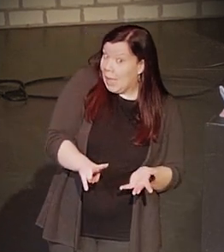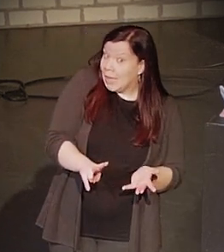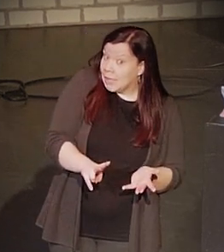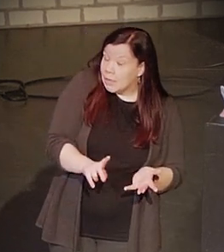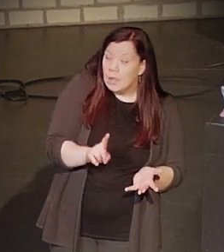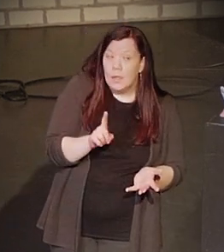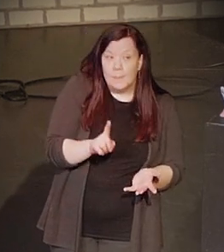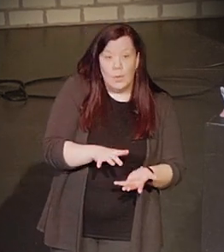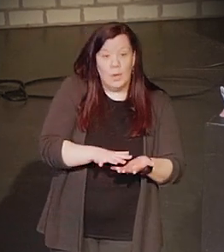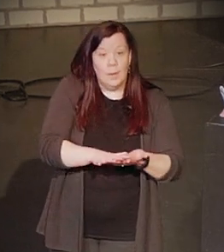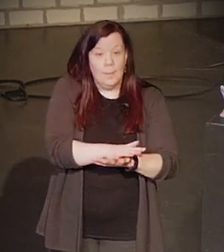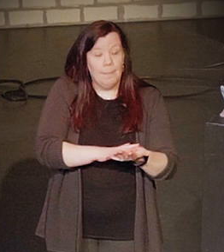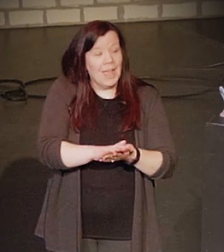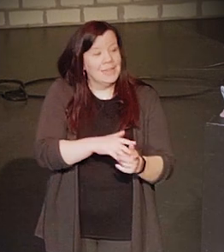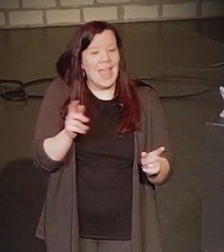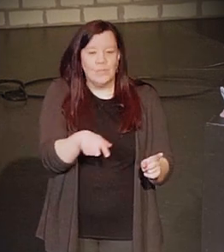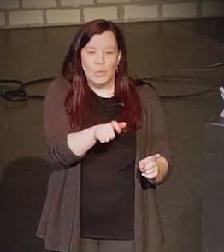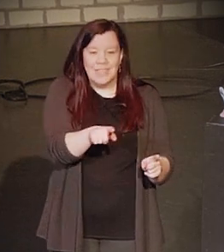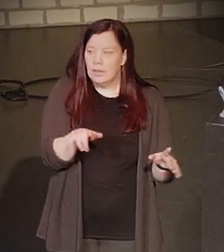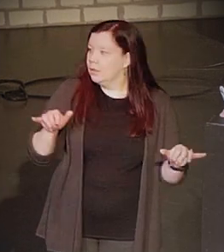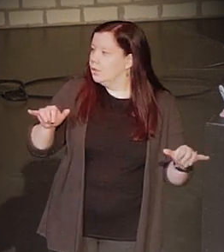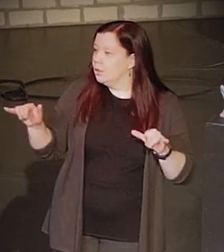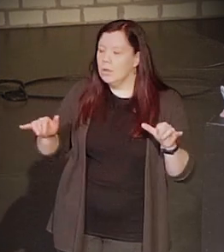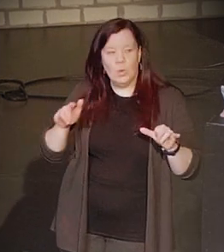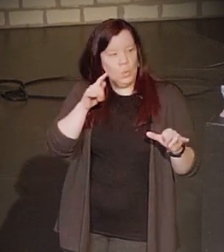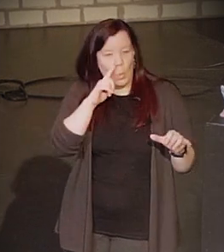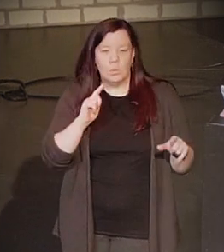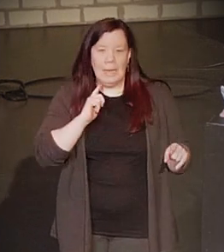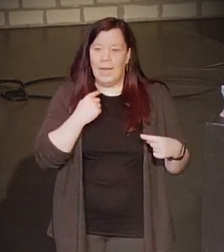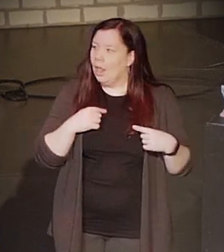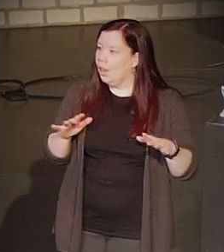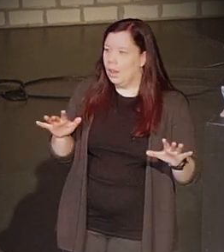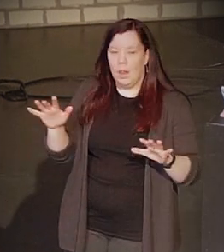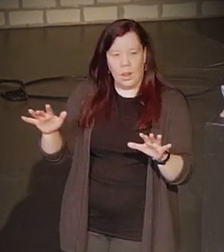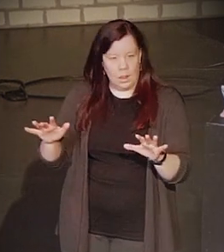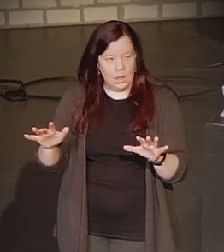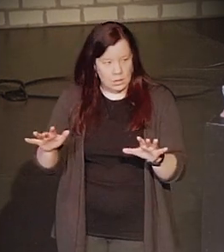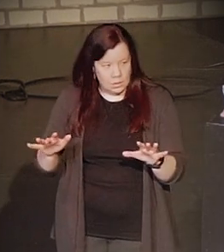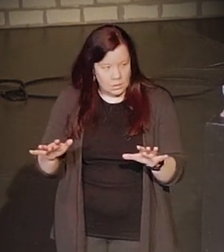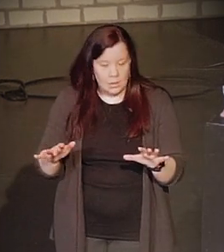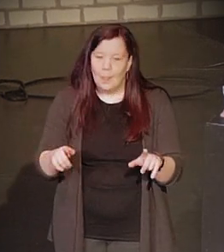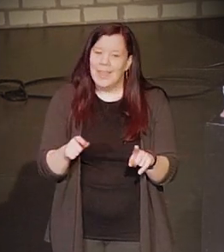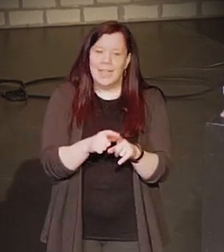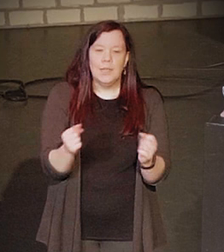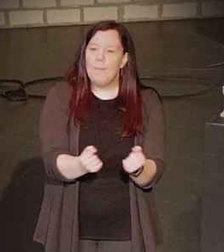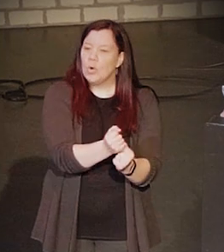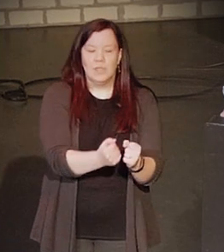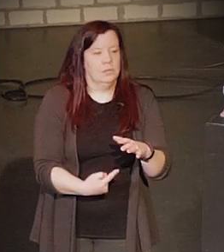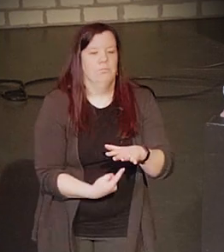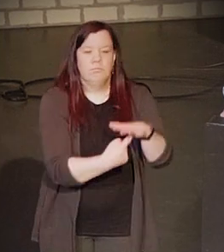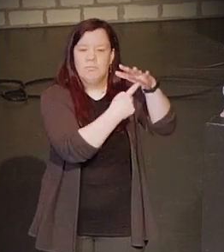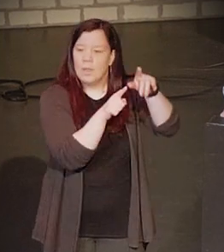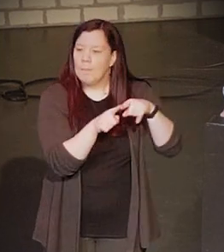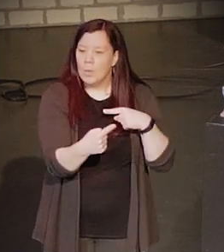that every citizen was a potential killer on behalf of the democracy, who privileged the democracy above everything. In a